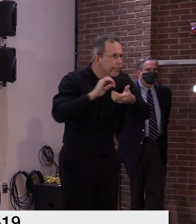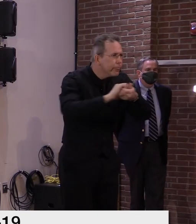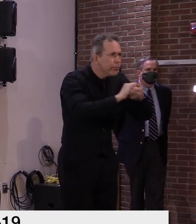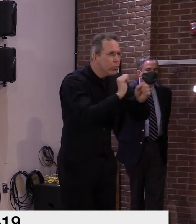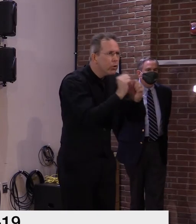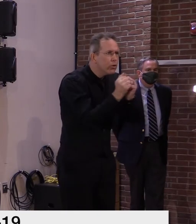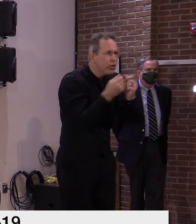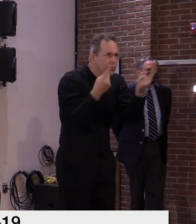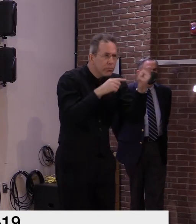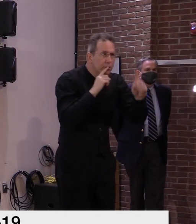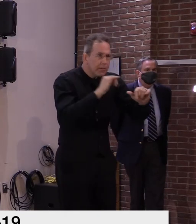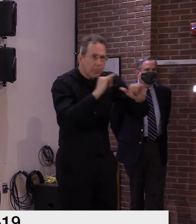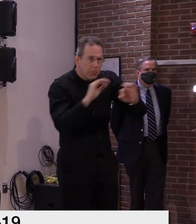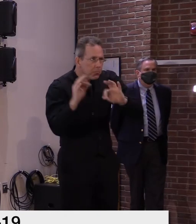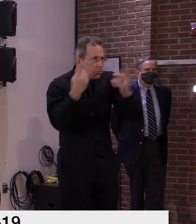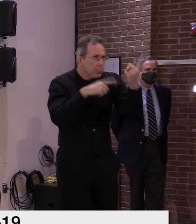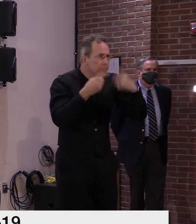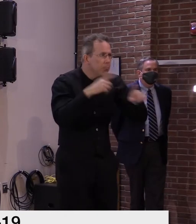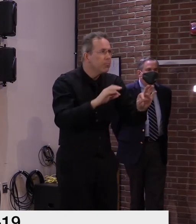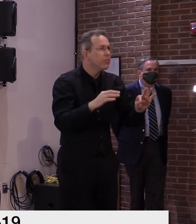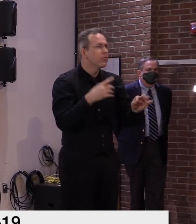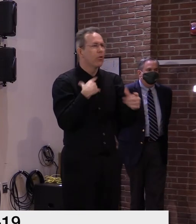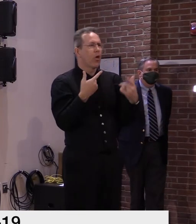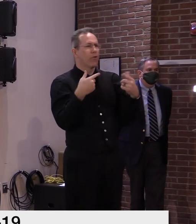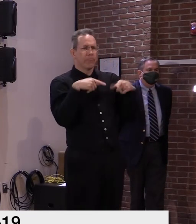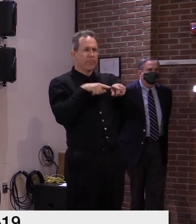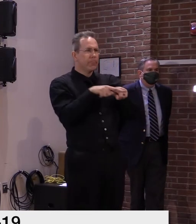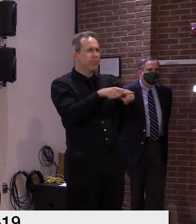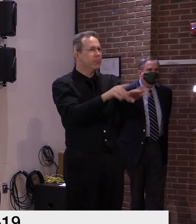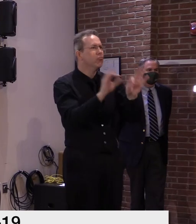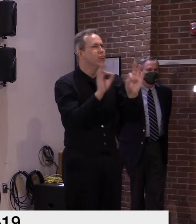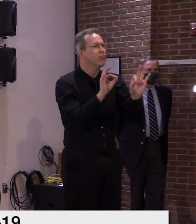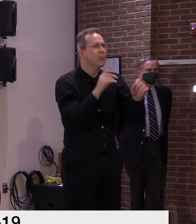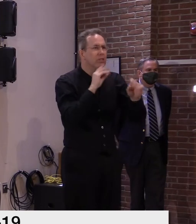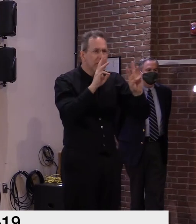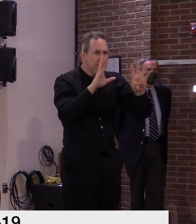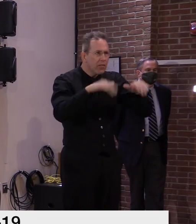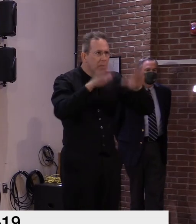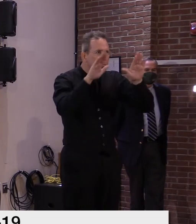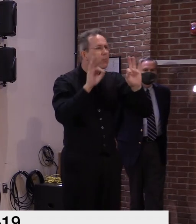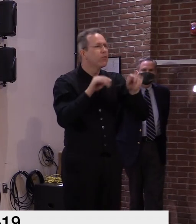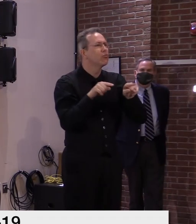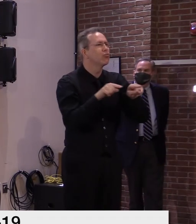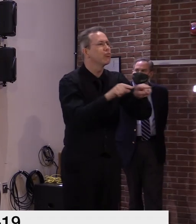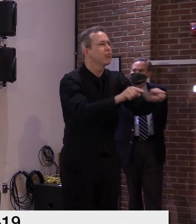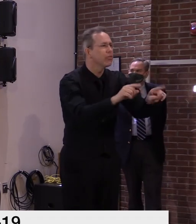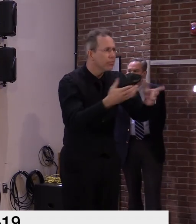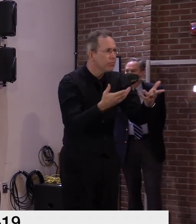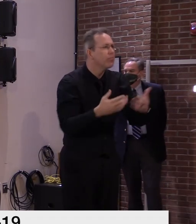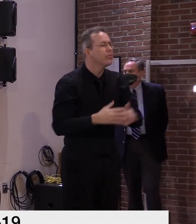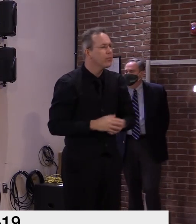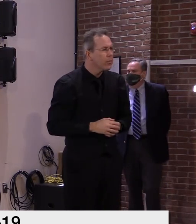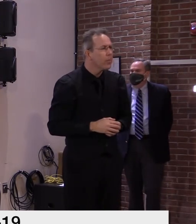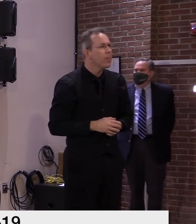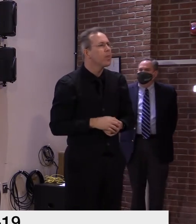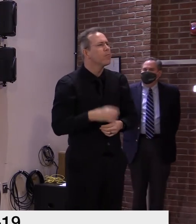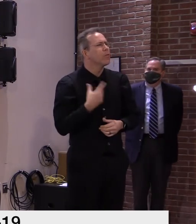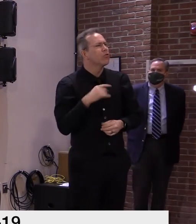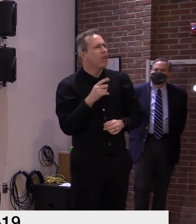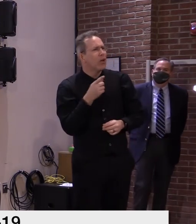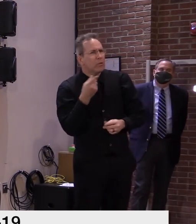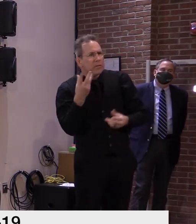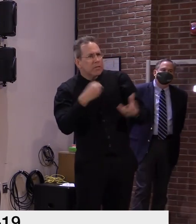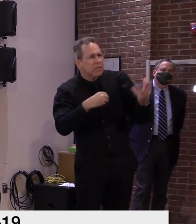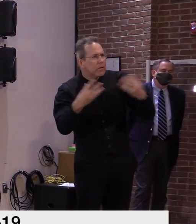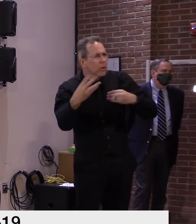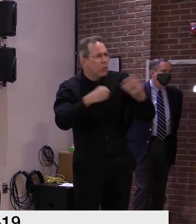Kinney's has been is fairly integrated into our system. Walgreens, we're trying to get more integrated into our system, even though